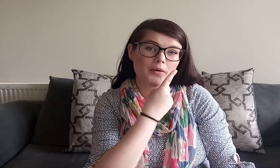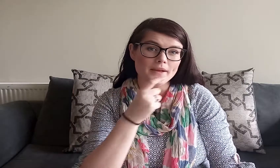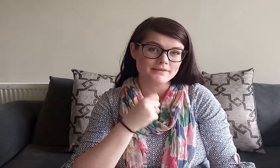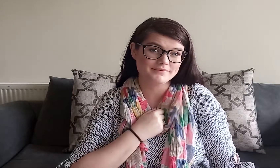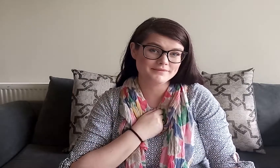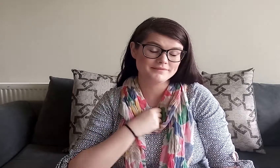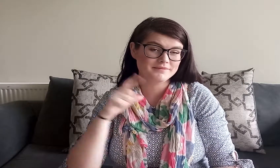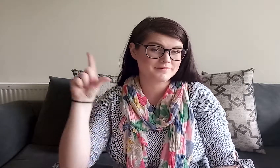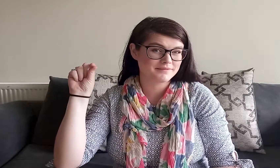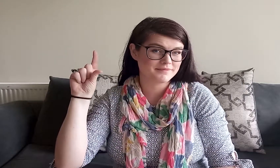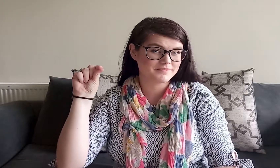robin.